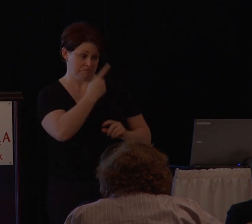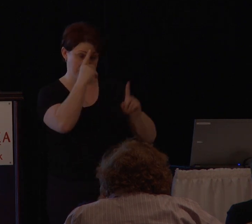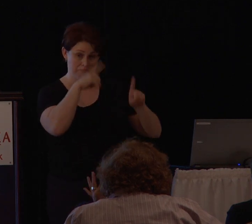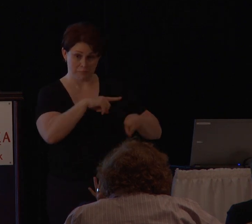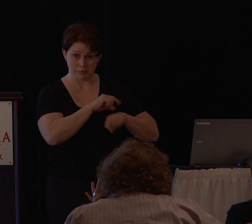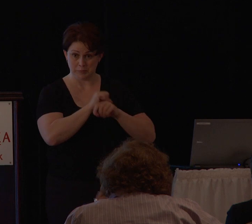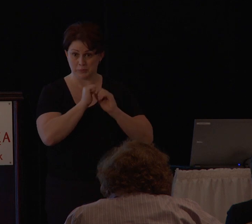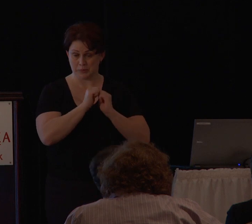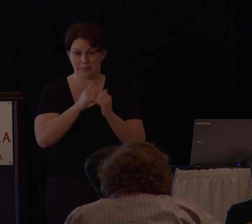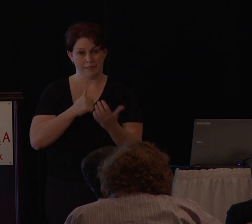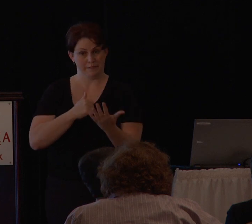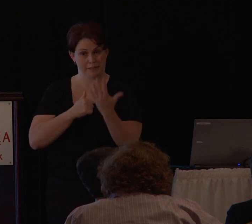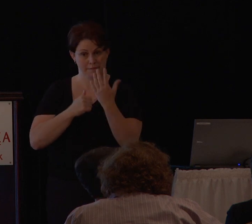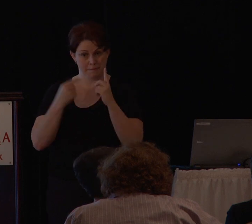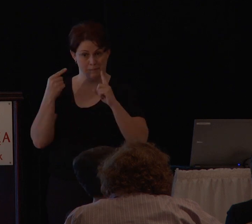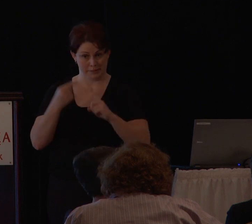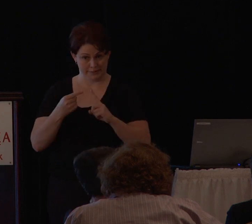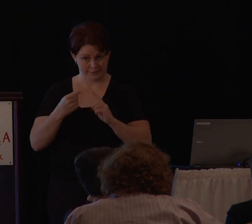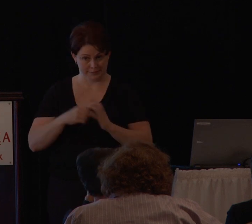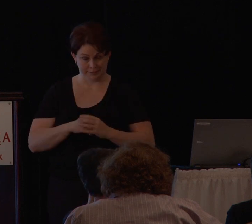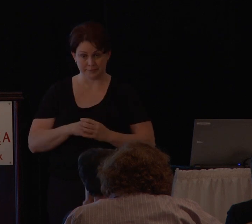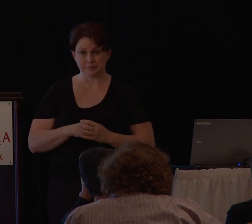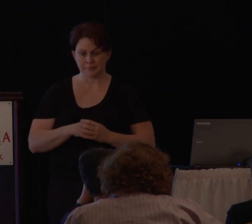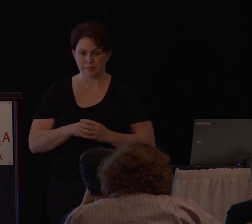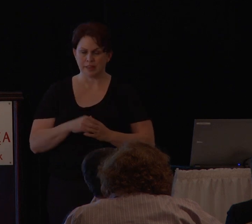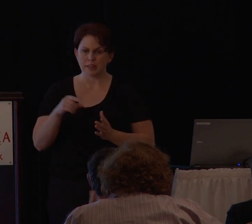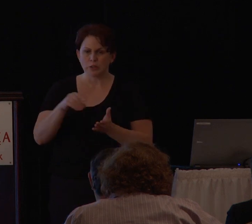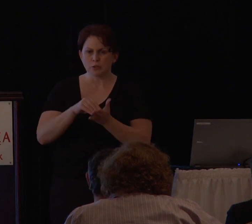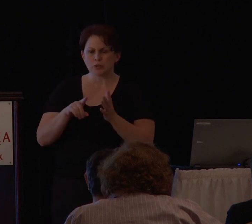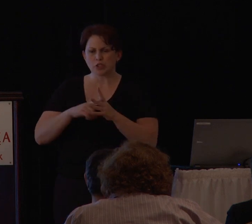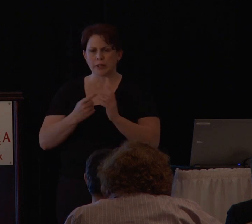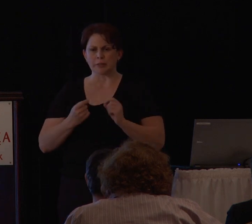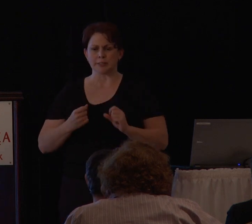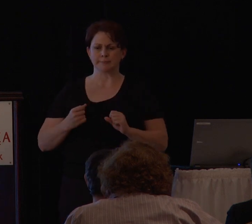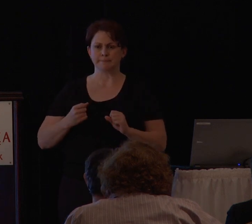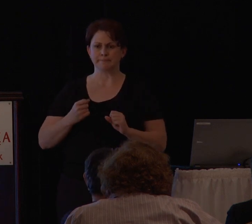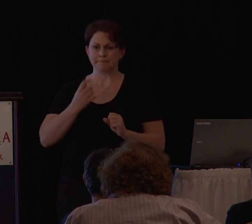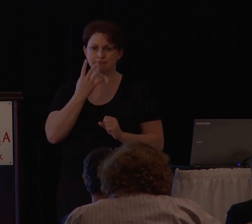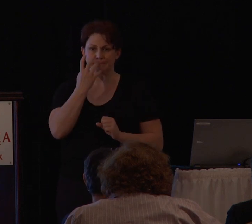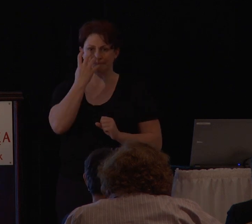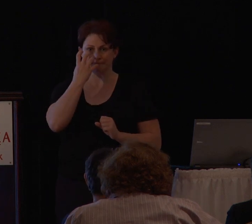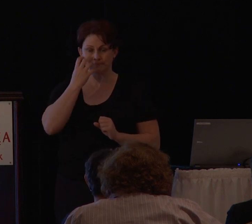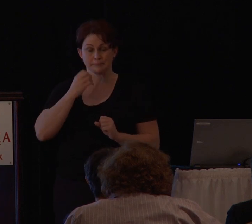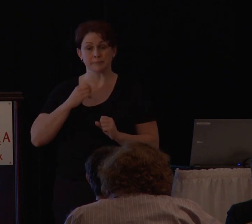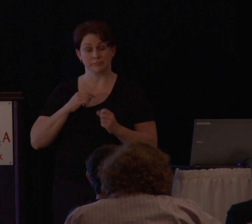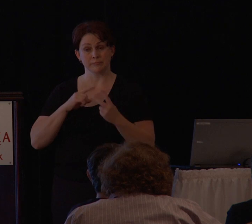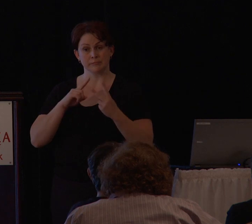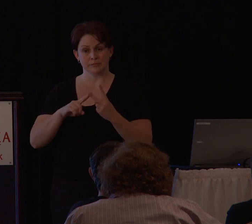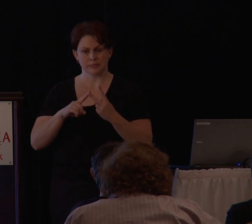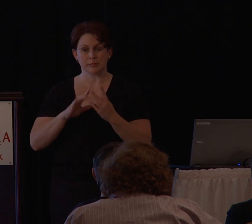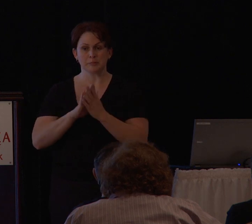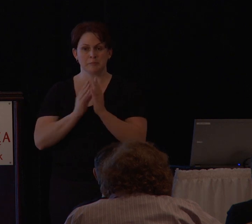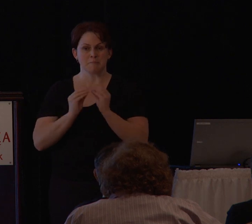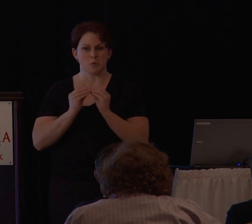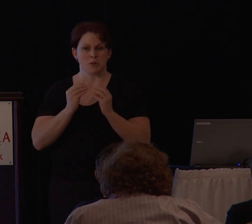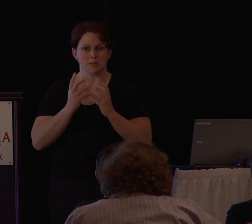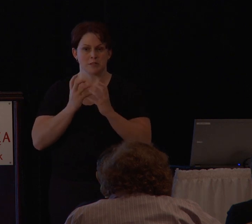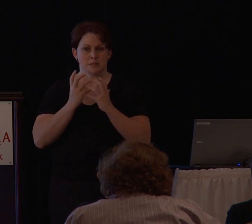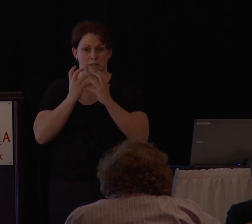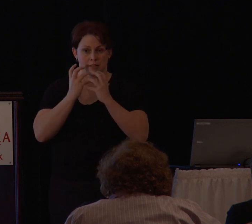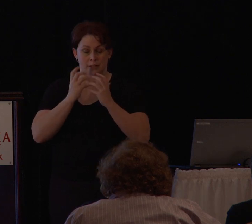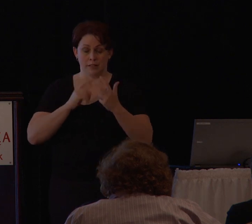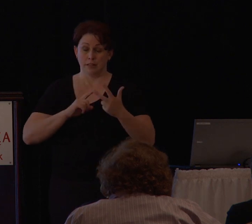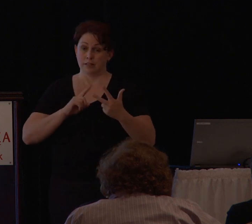system. First, the child is getting kind of edgy. Second, you're starting to get a little bit more agitated. Third,